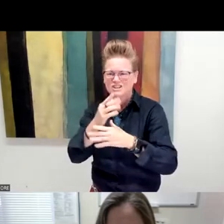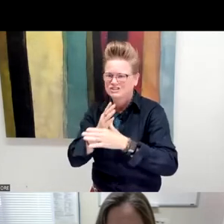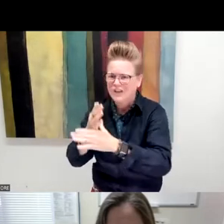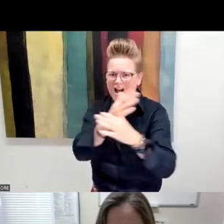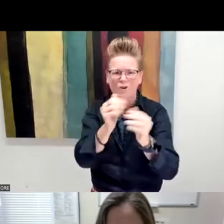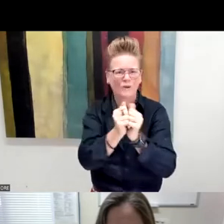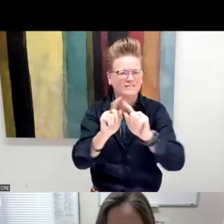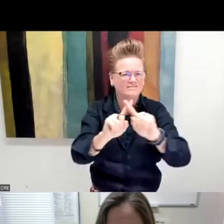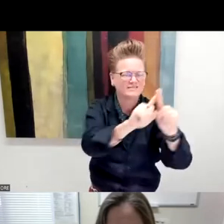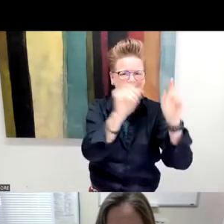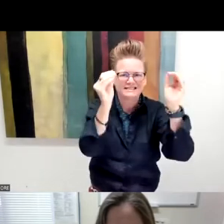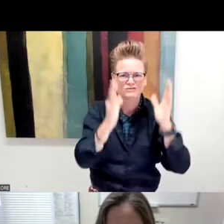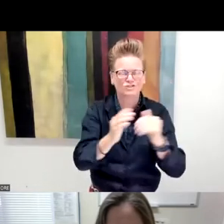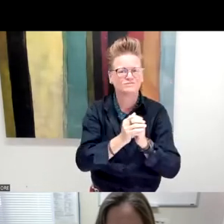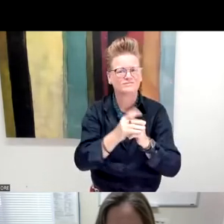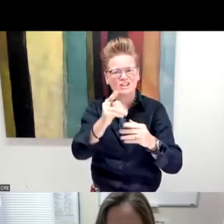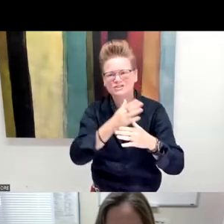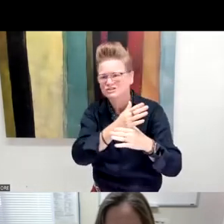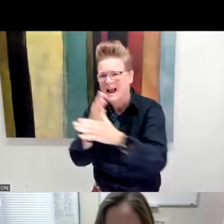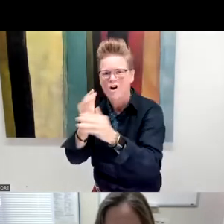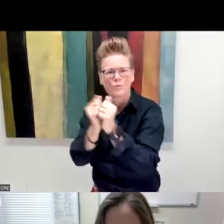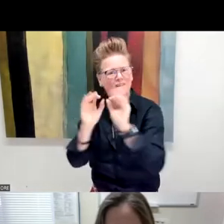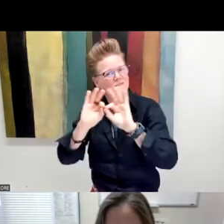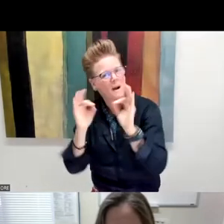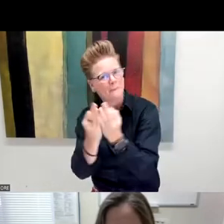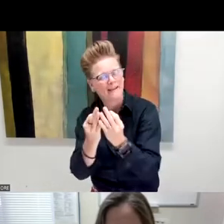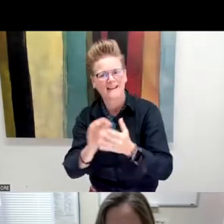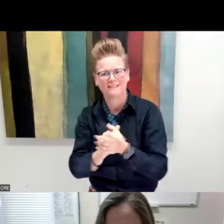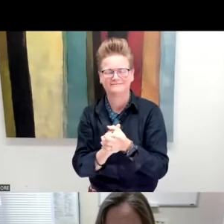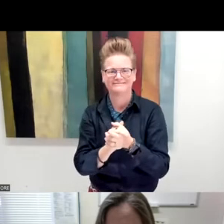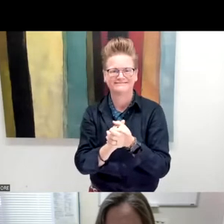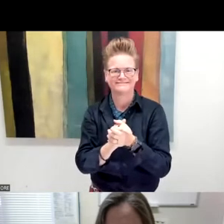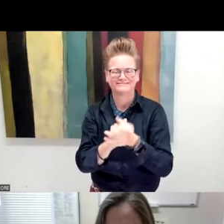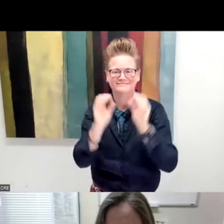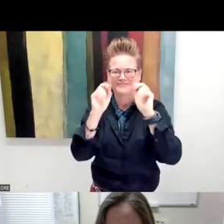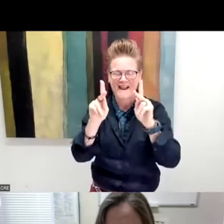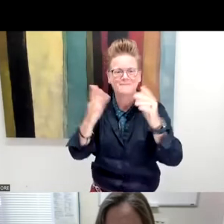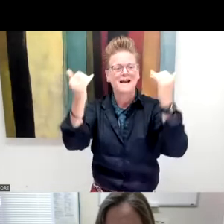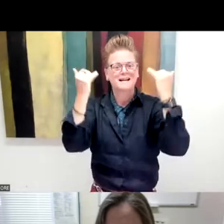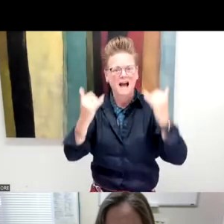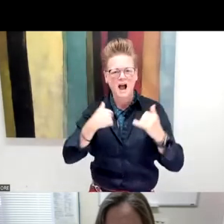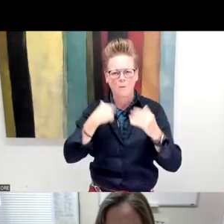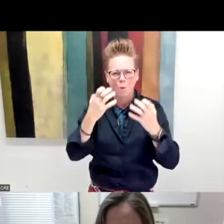other LEAs, share them with your teachers, share them with your families.